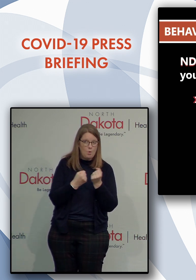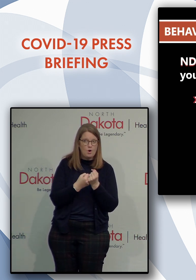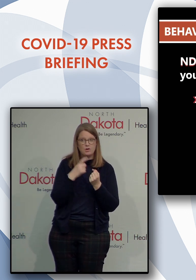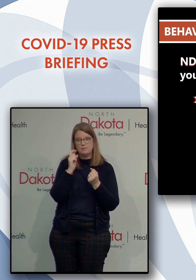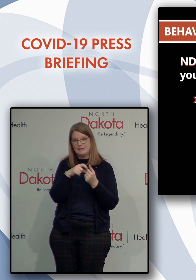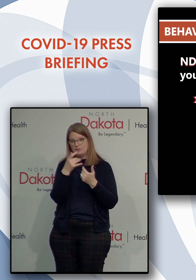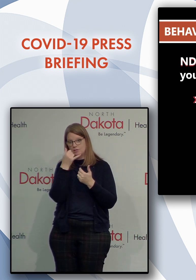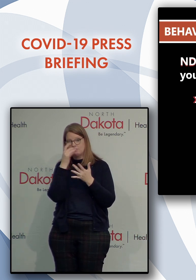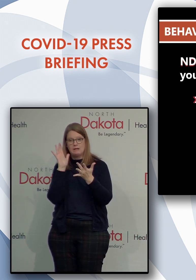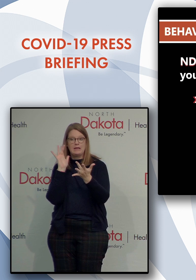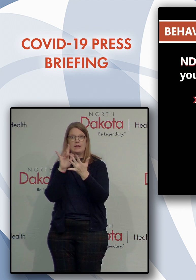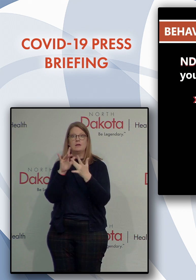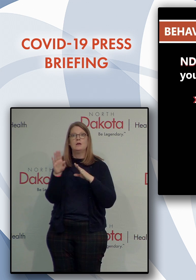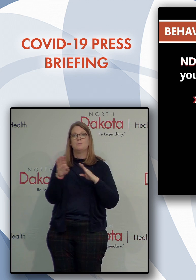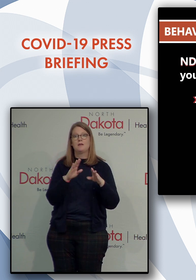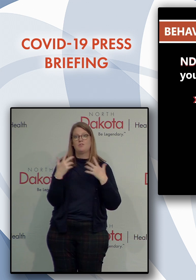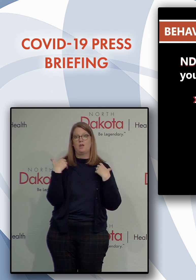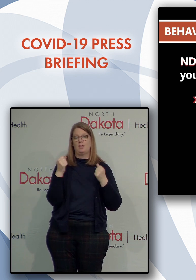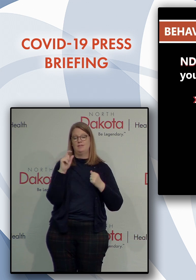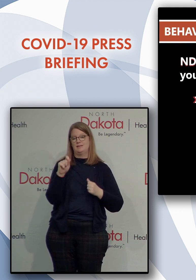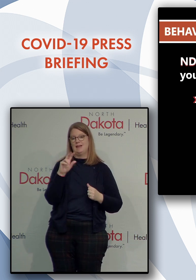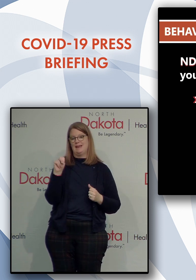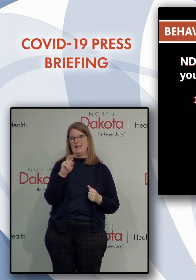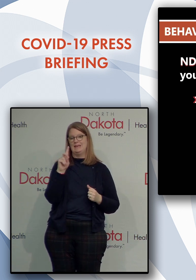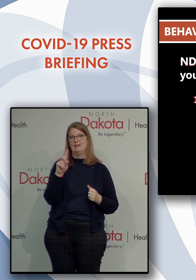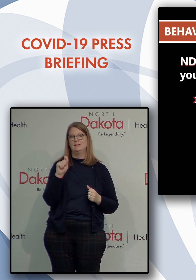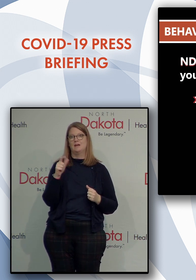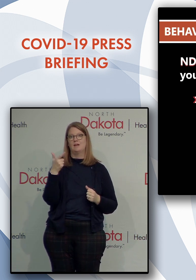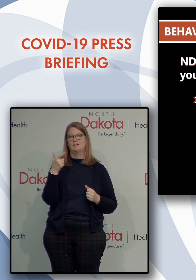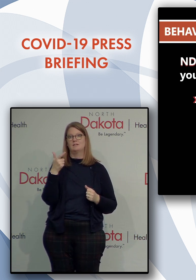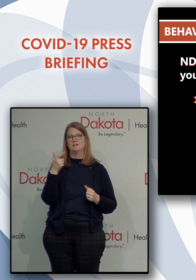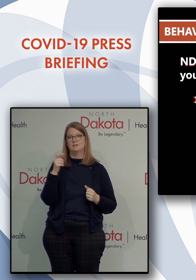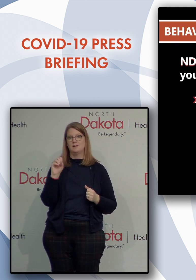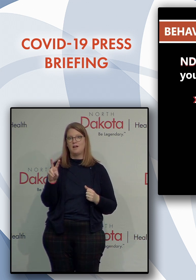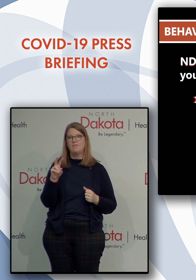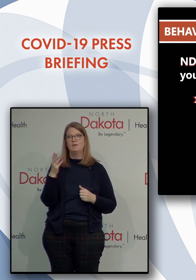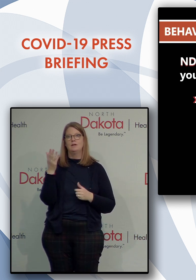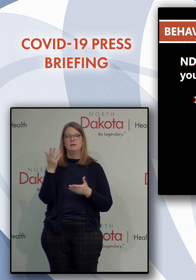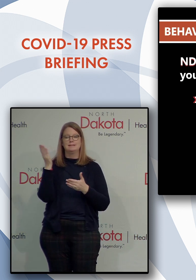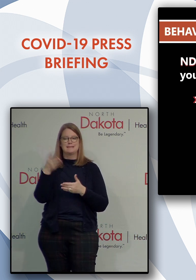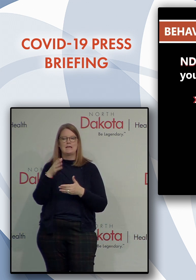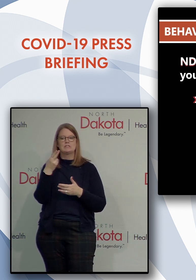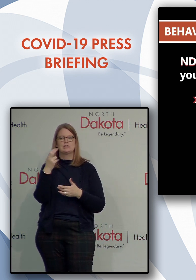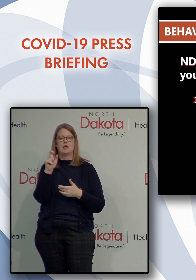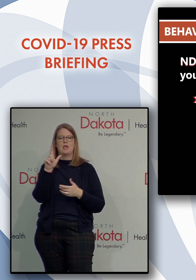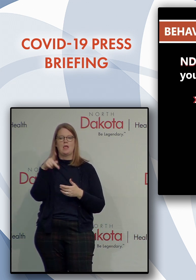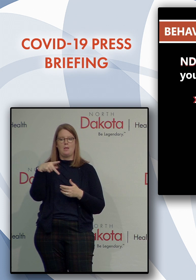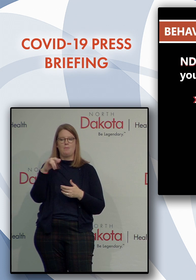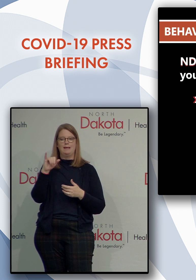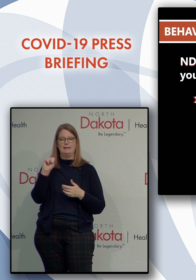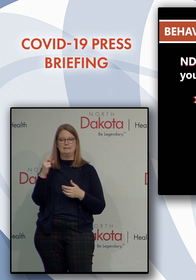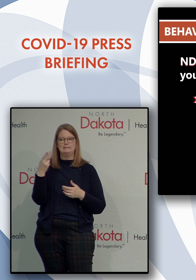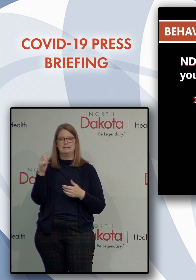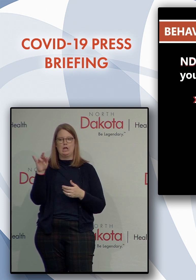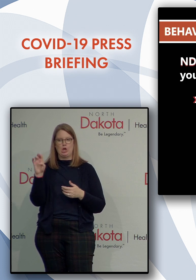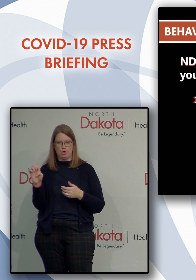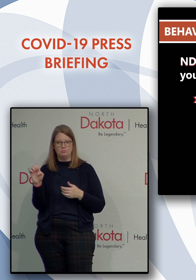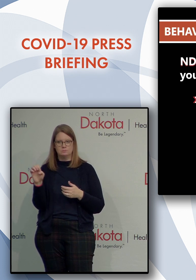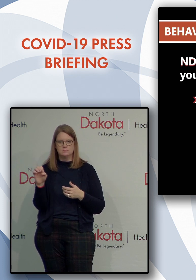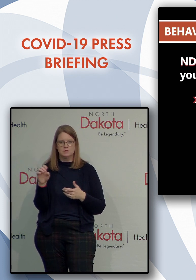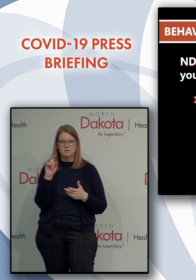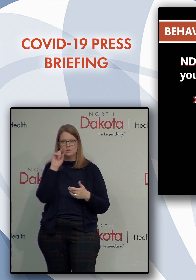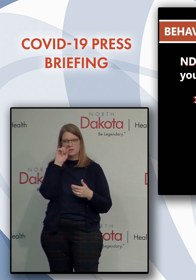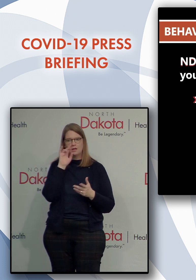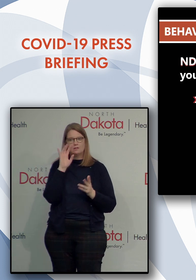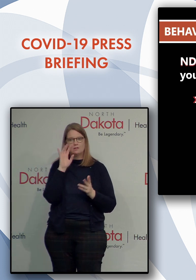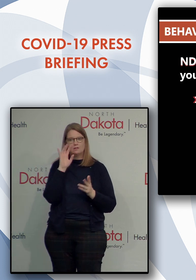the behavioralhealth.nd.gov. Help is here. Check it out. Don't be afraid to reach out because there are people there